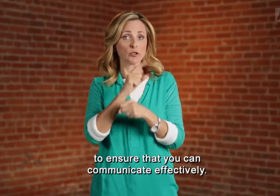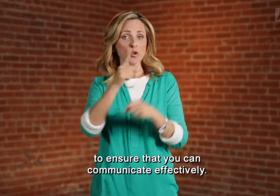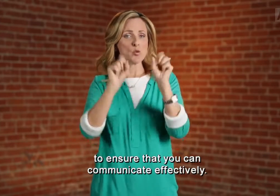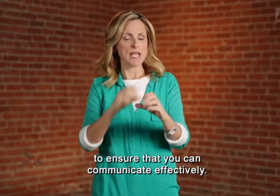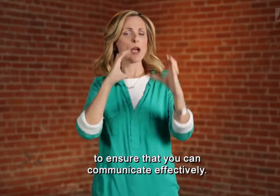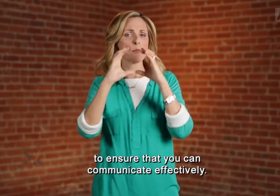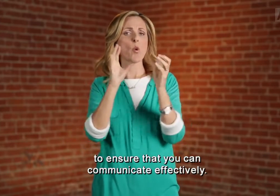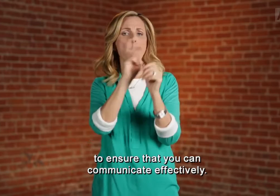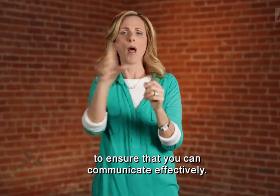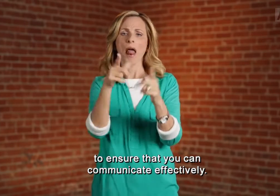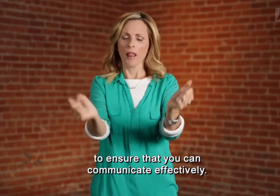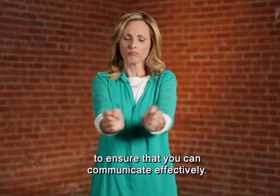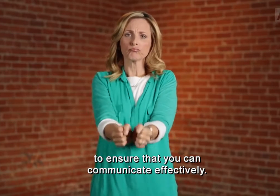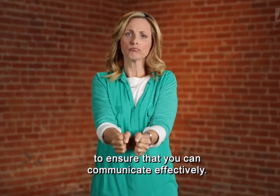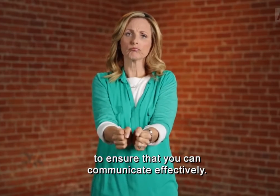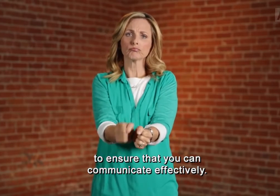to ensure that you can communicate effectively.